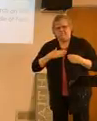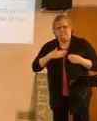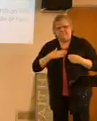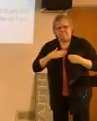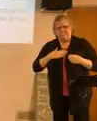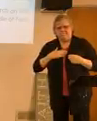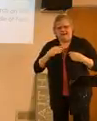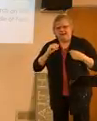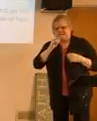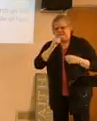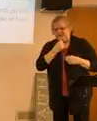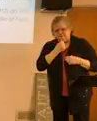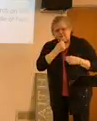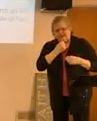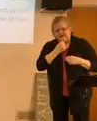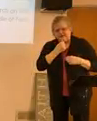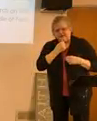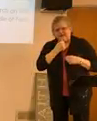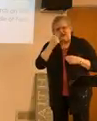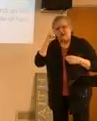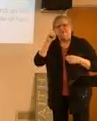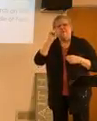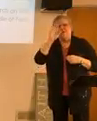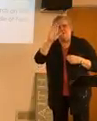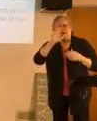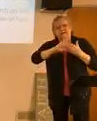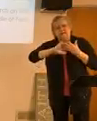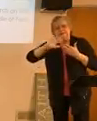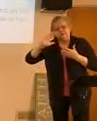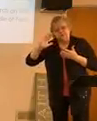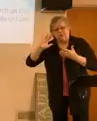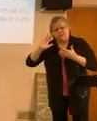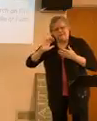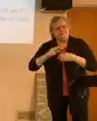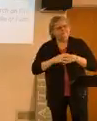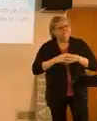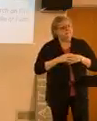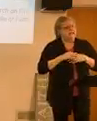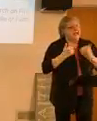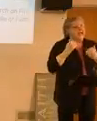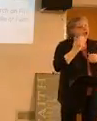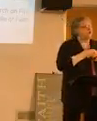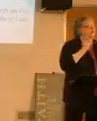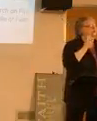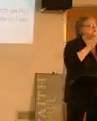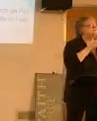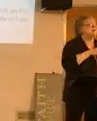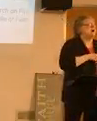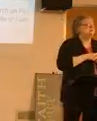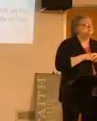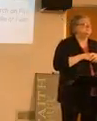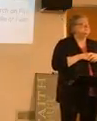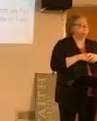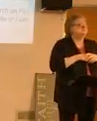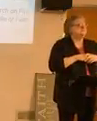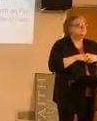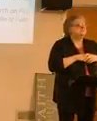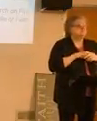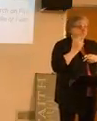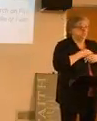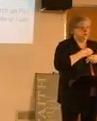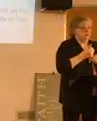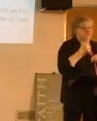behalf, for they are for your glory. How do we respond to